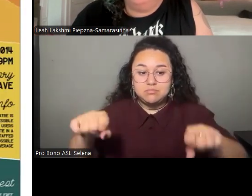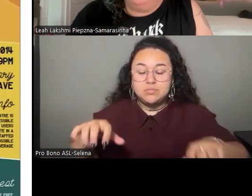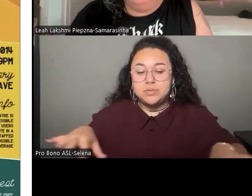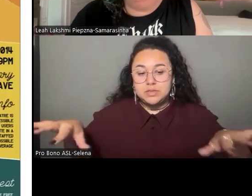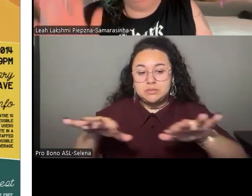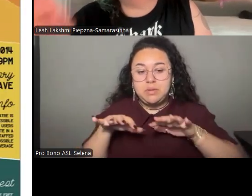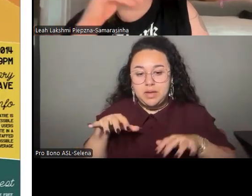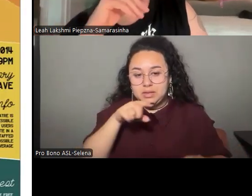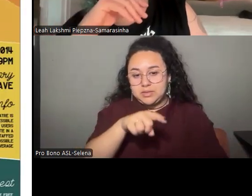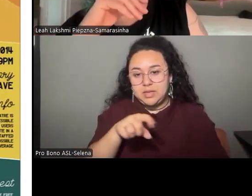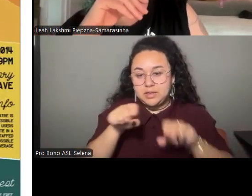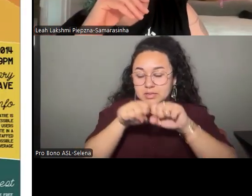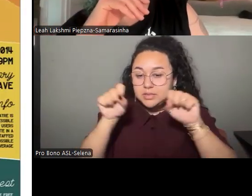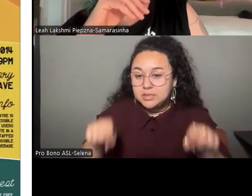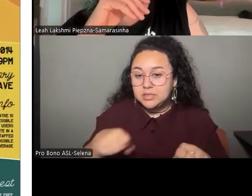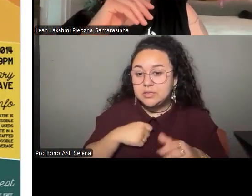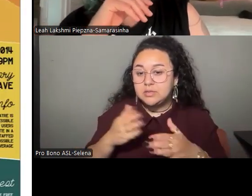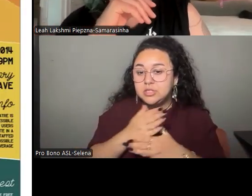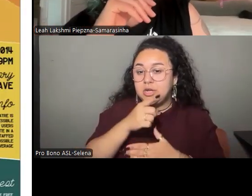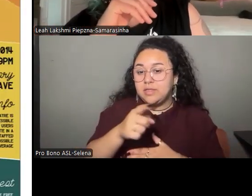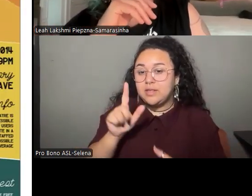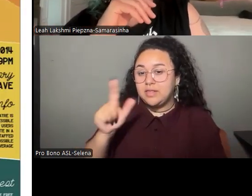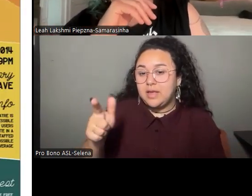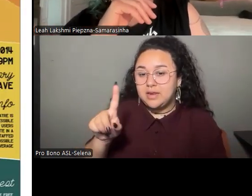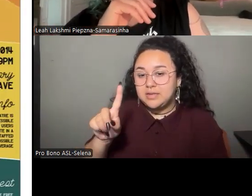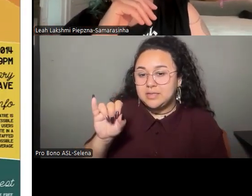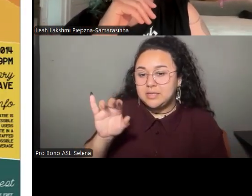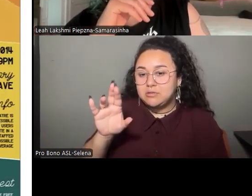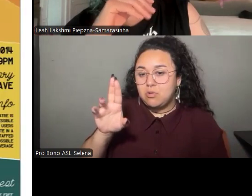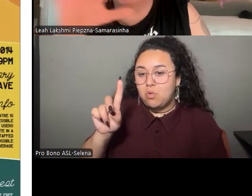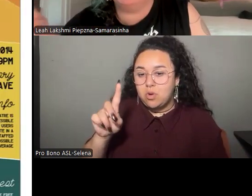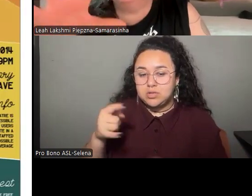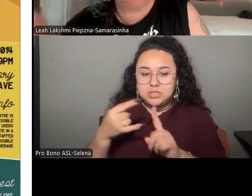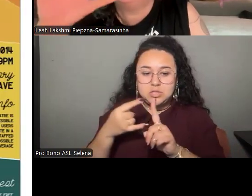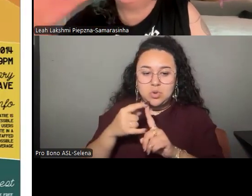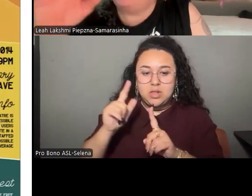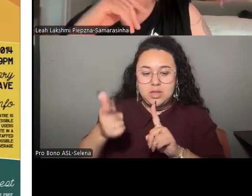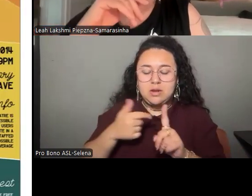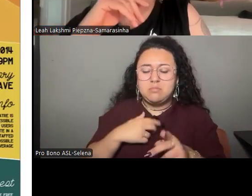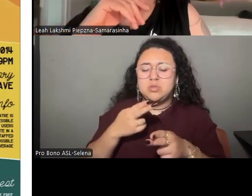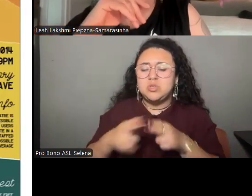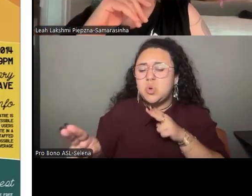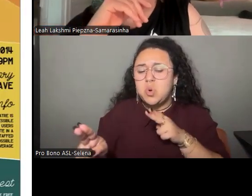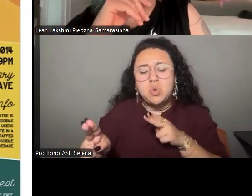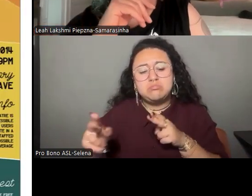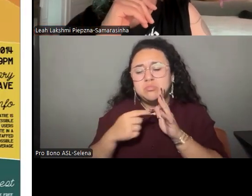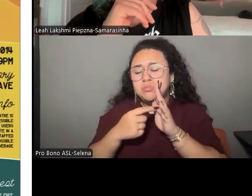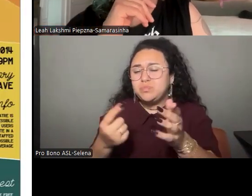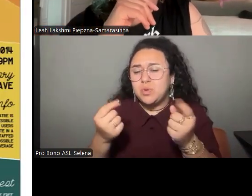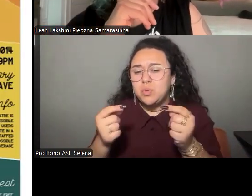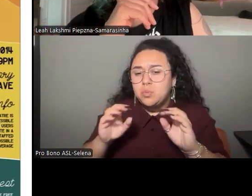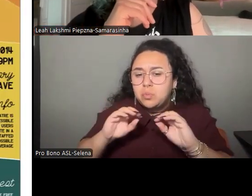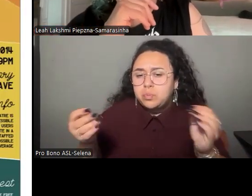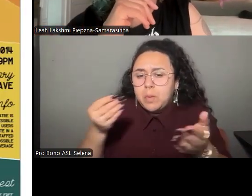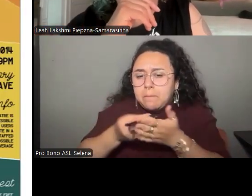station. I will share this in the Discord later. I also want to show a brief, just to show what we did on No Money.